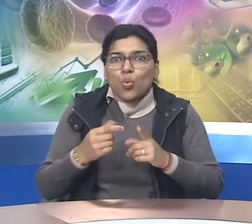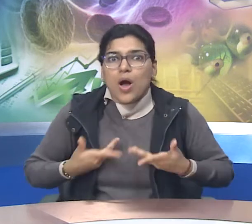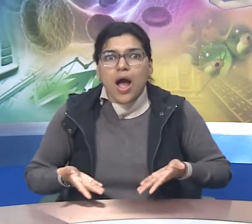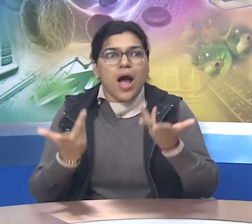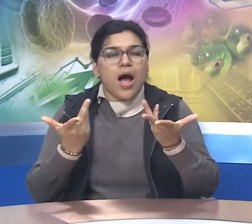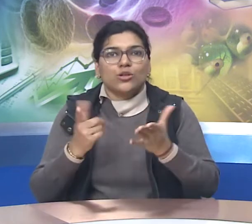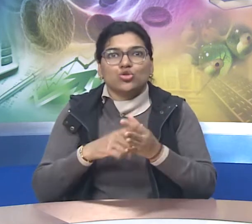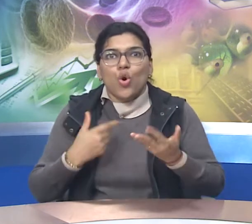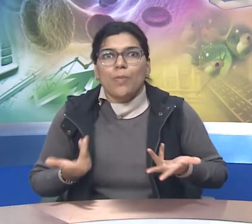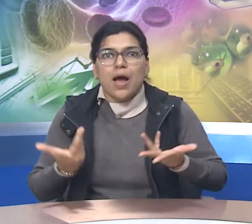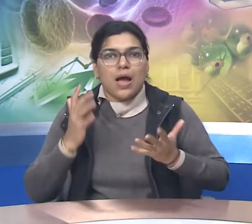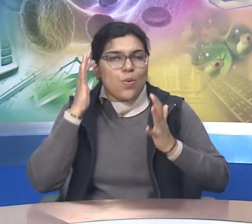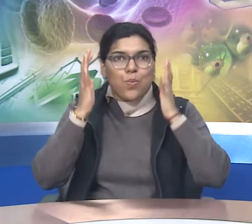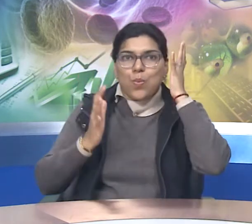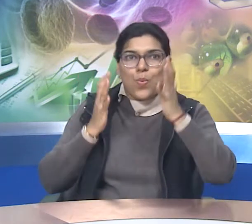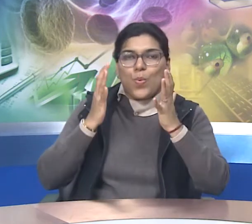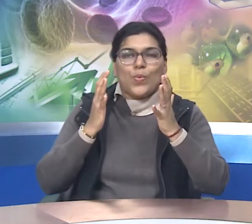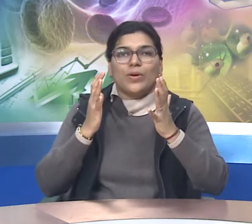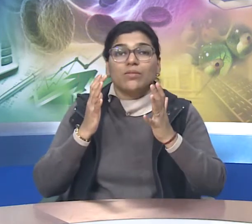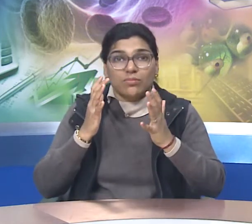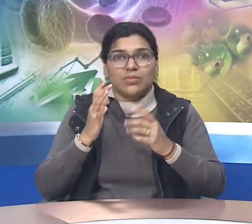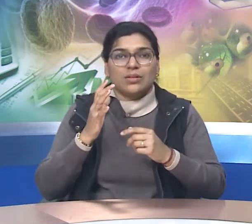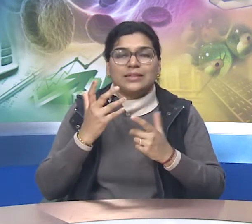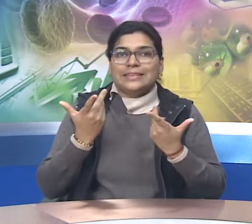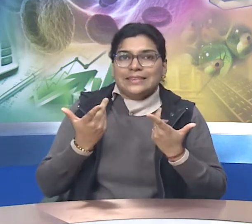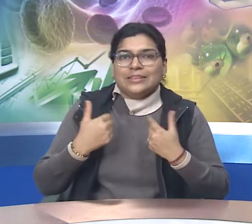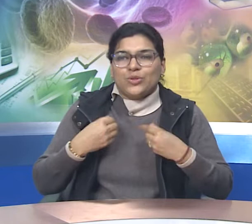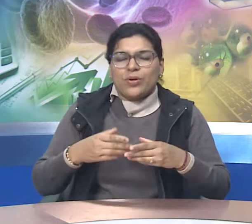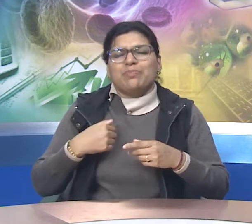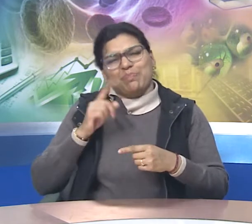For the moment, I lost the feeling of